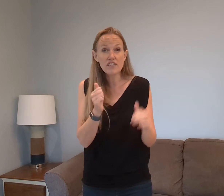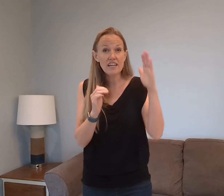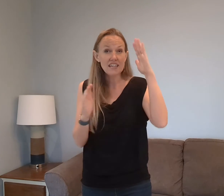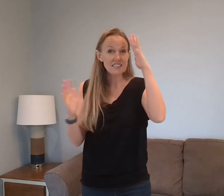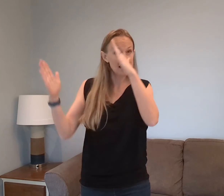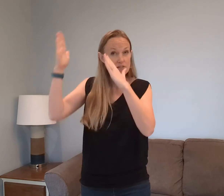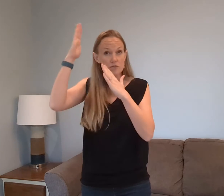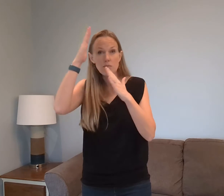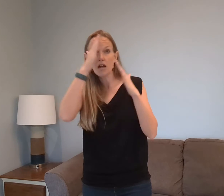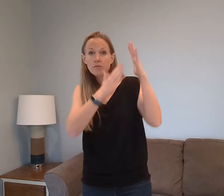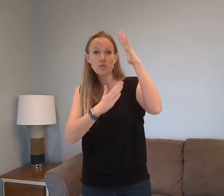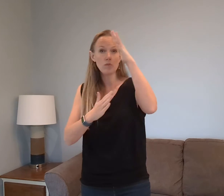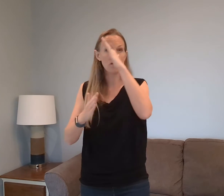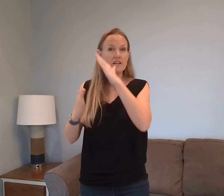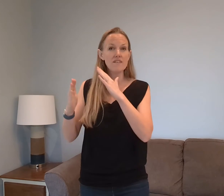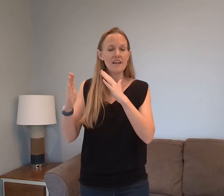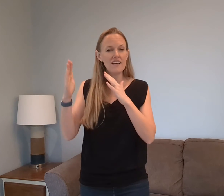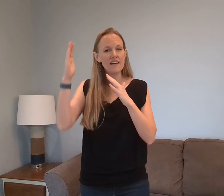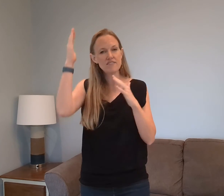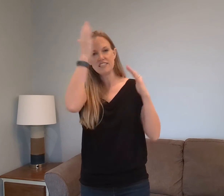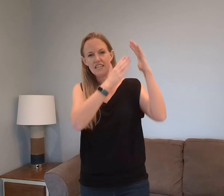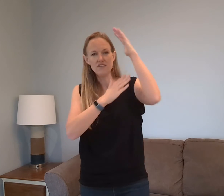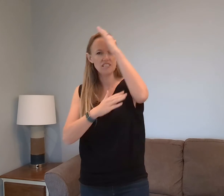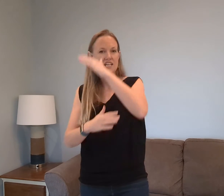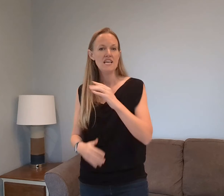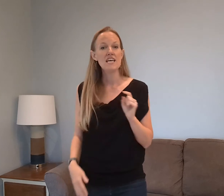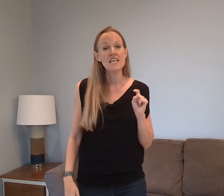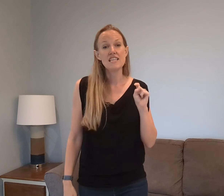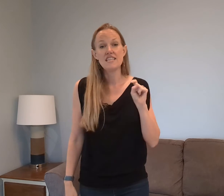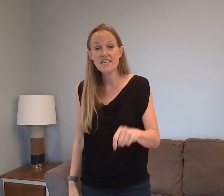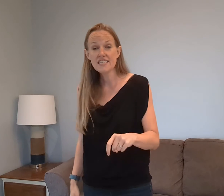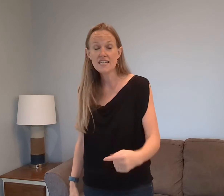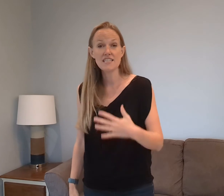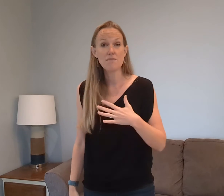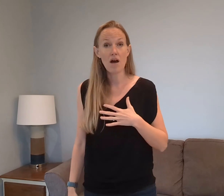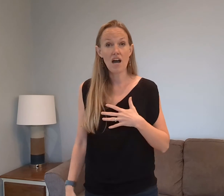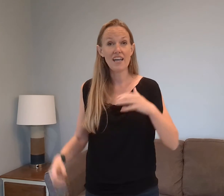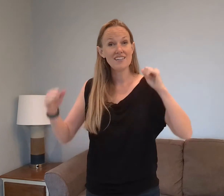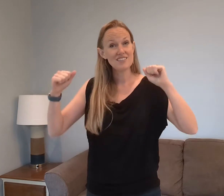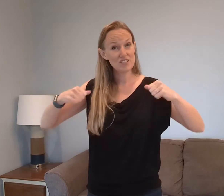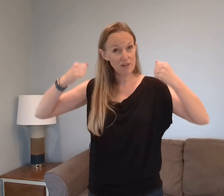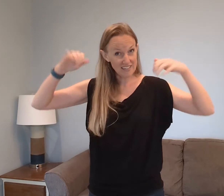every doubt. Remember, I'm doing worry, okay? Every doubt. This is my